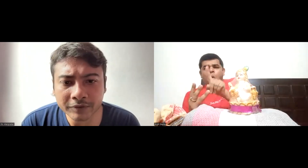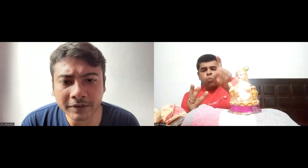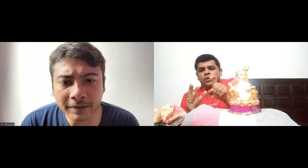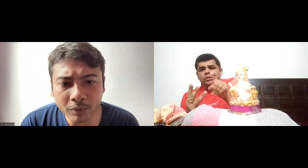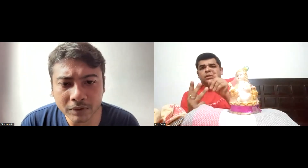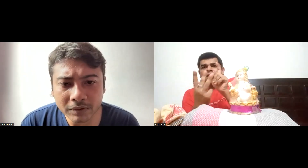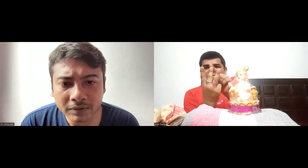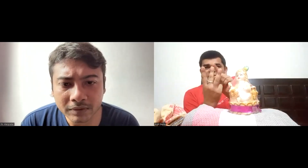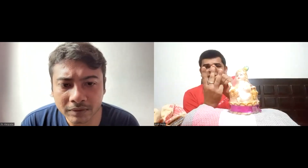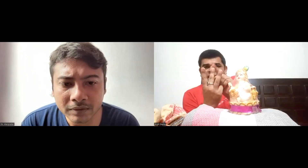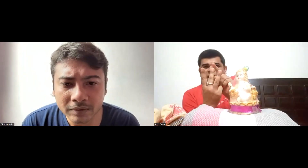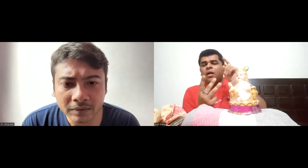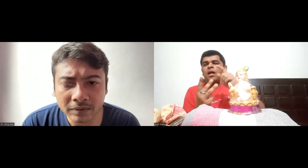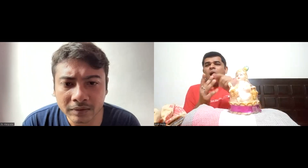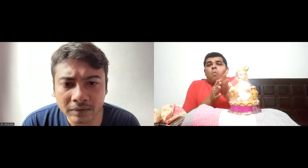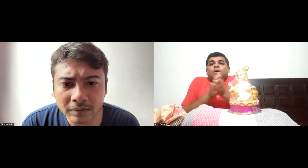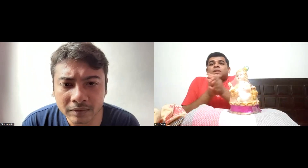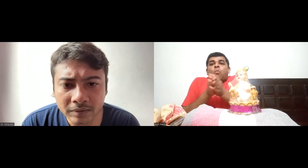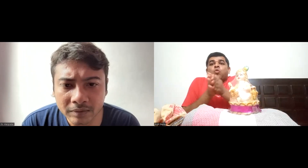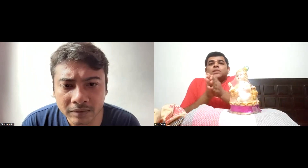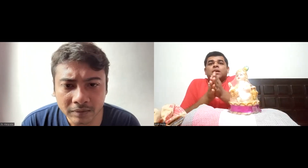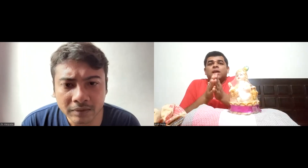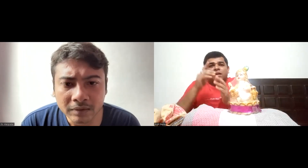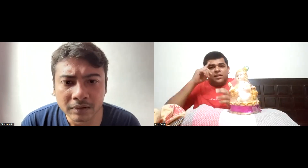out of the 3 modes,